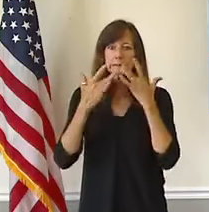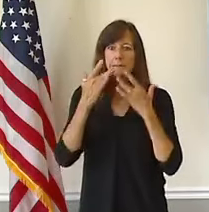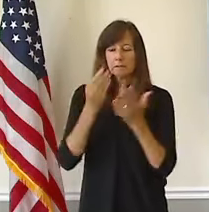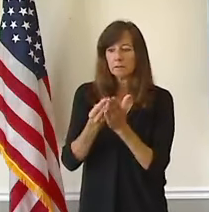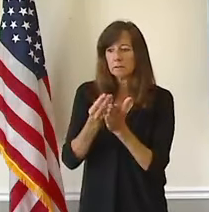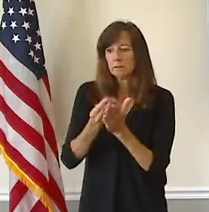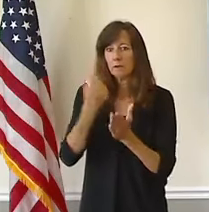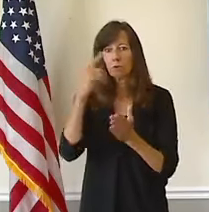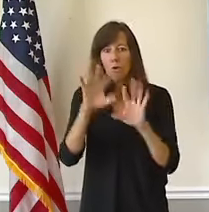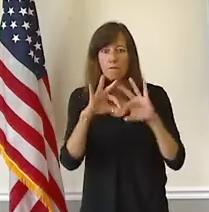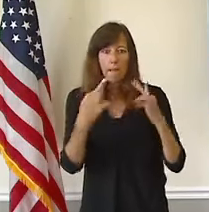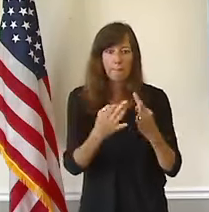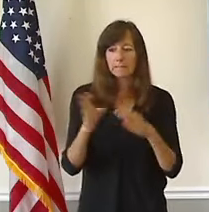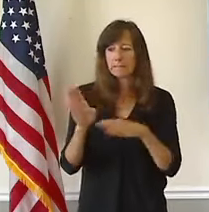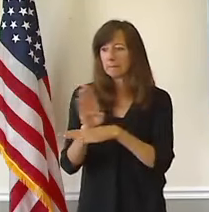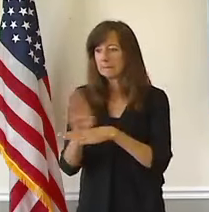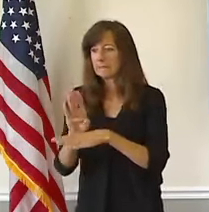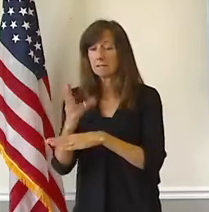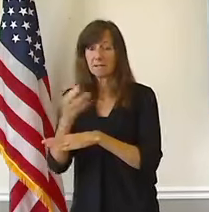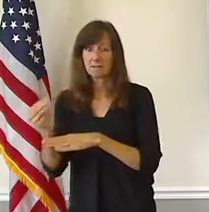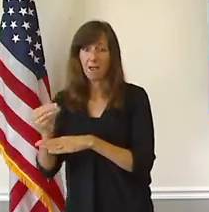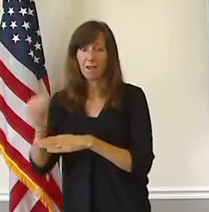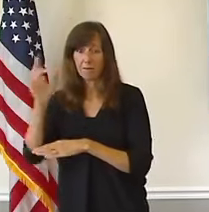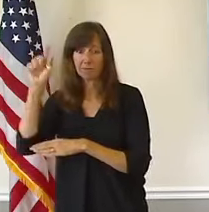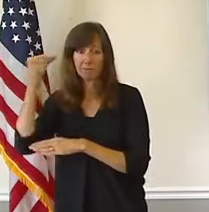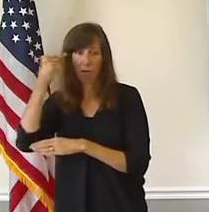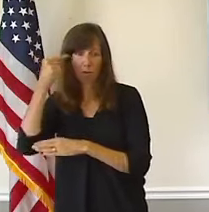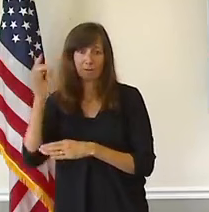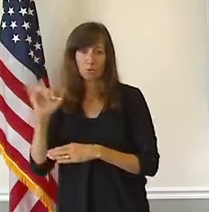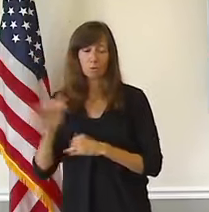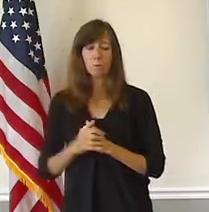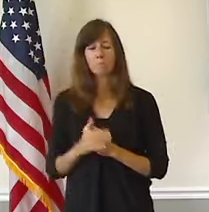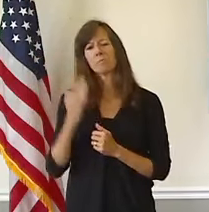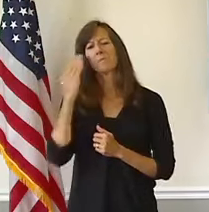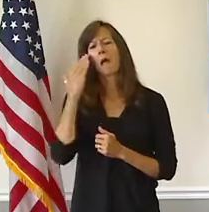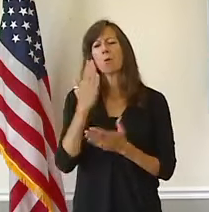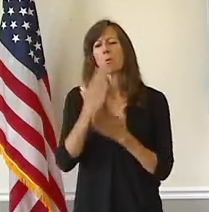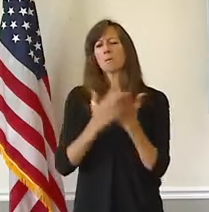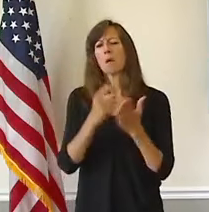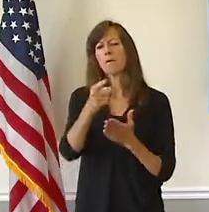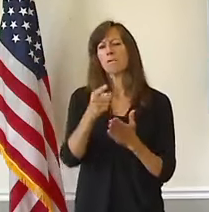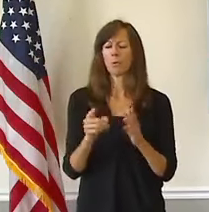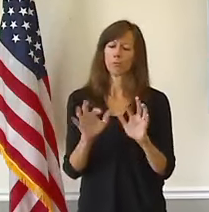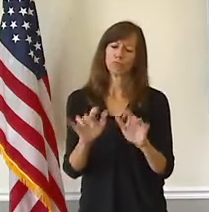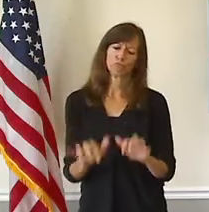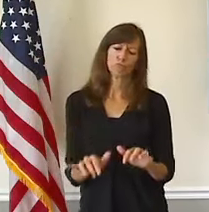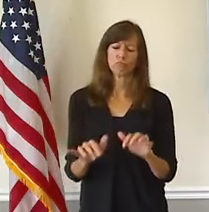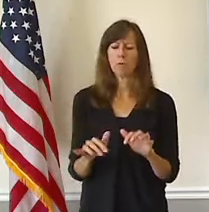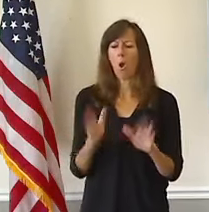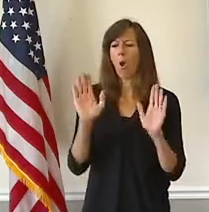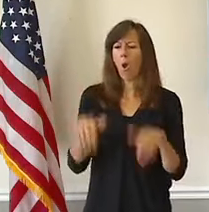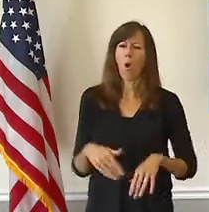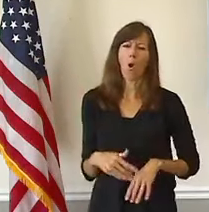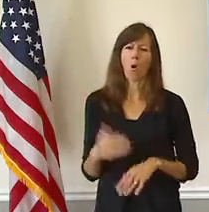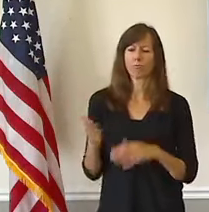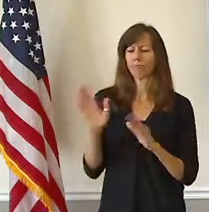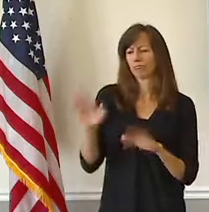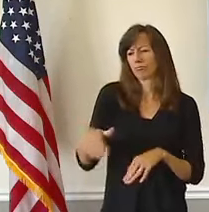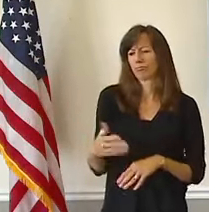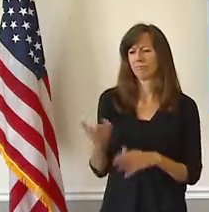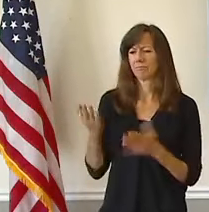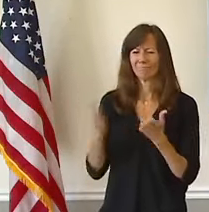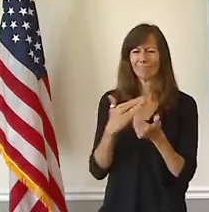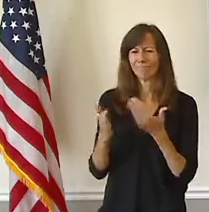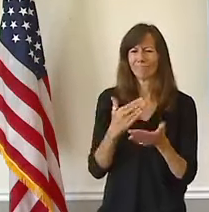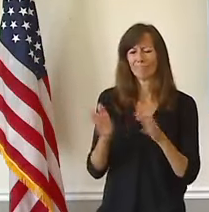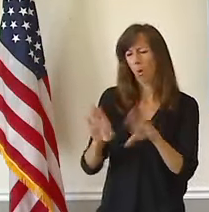businesses, and governments. Now, I know some of you sit there and you type on the computer just saying, well, you know, just get over it. You know, open everything up,